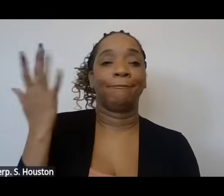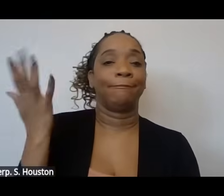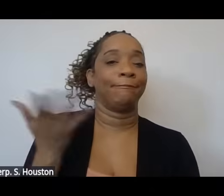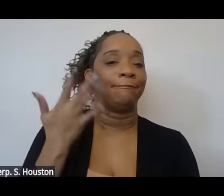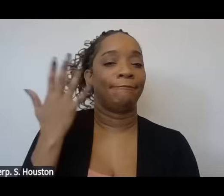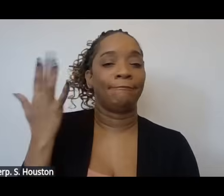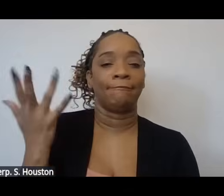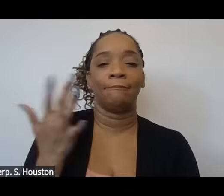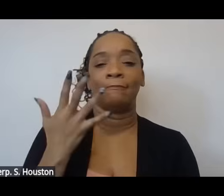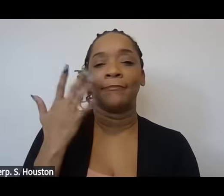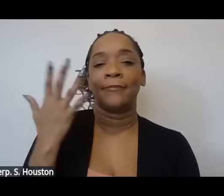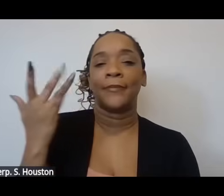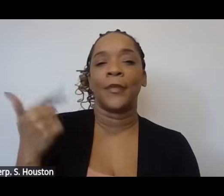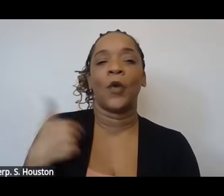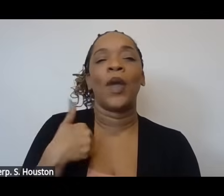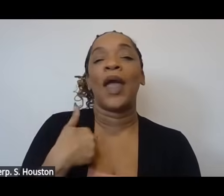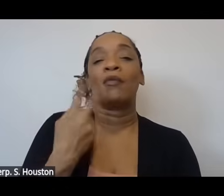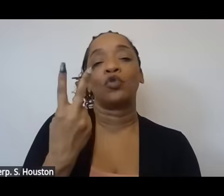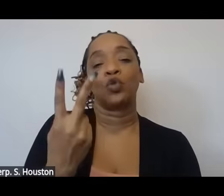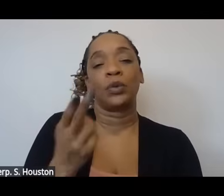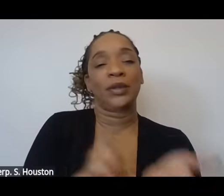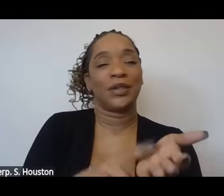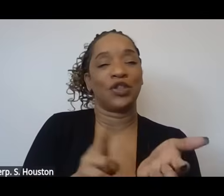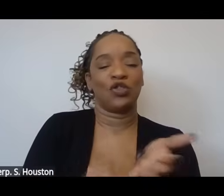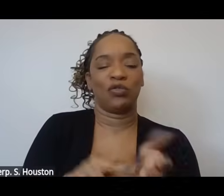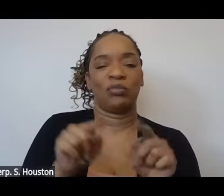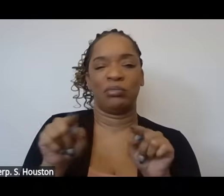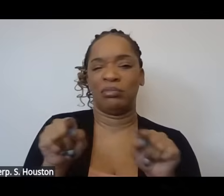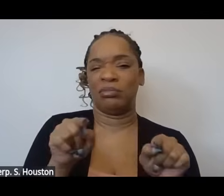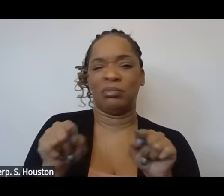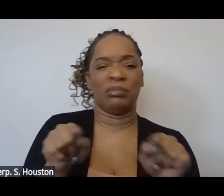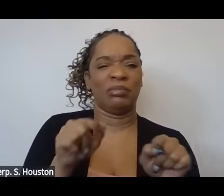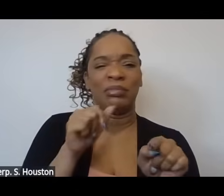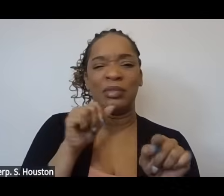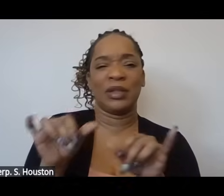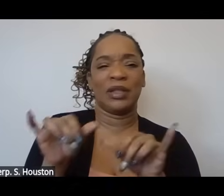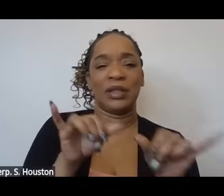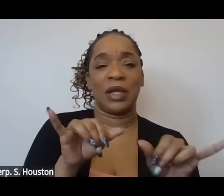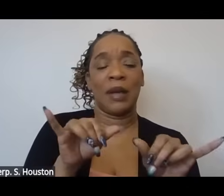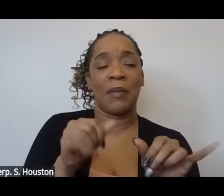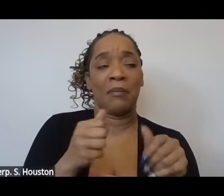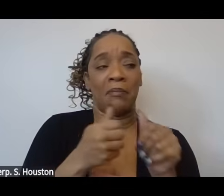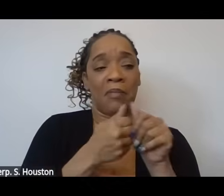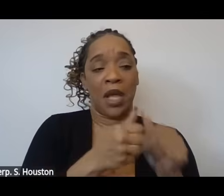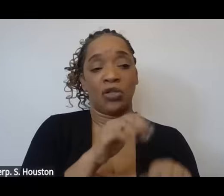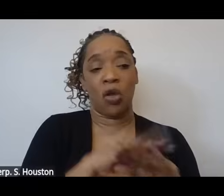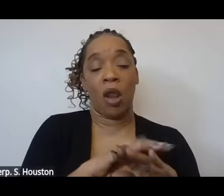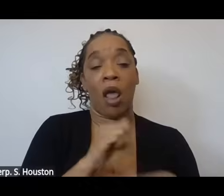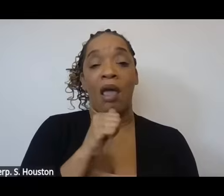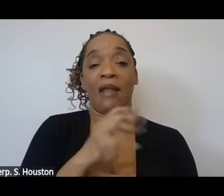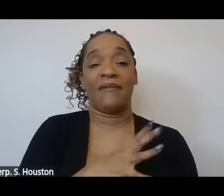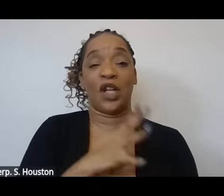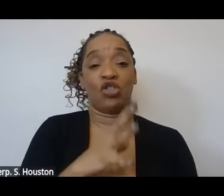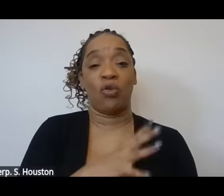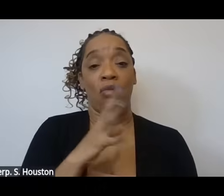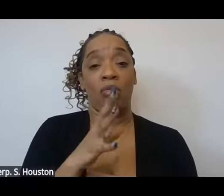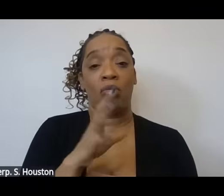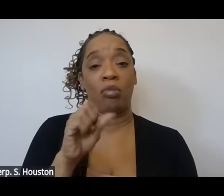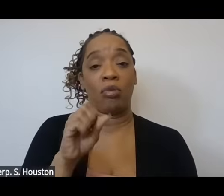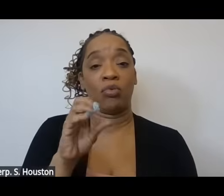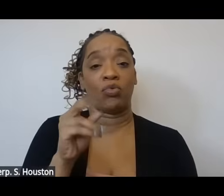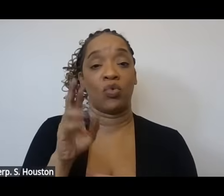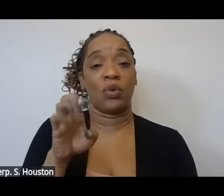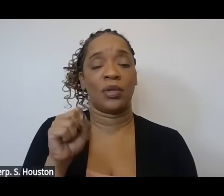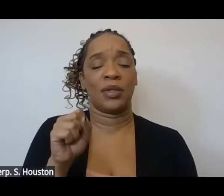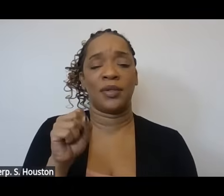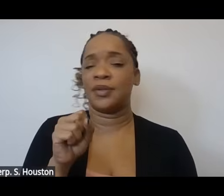two contradicting signatures based on unofficial sources, I don't believe that is reason enough